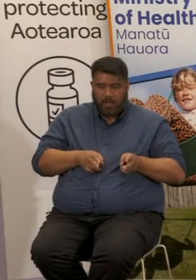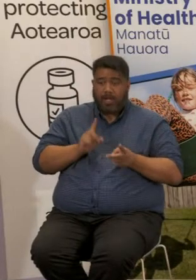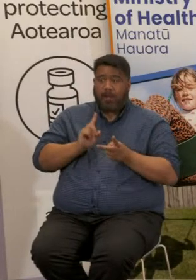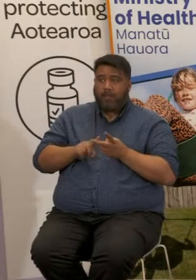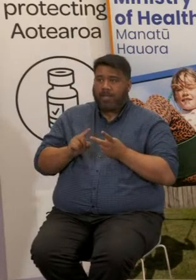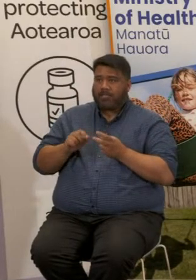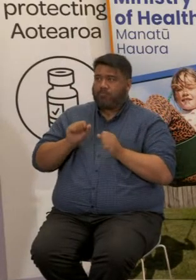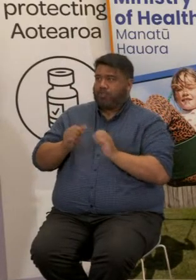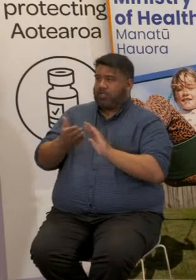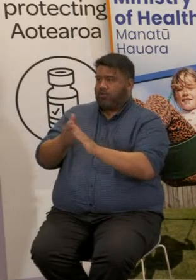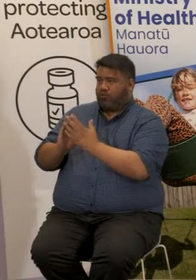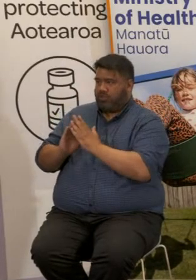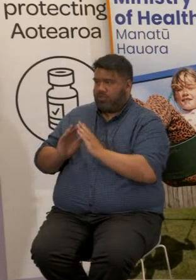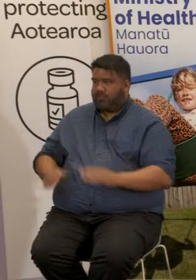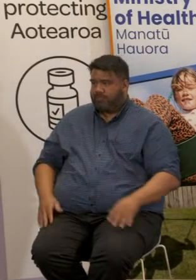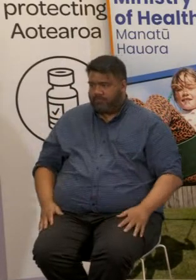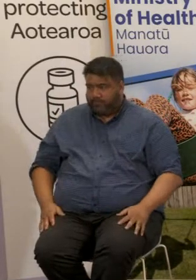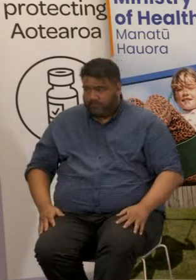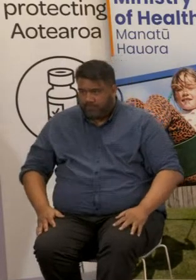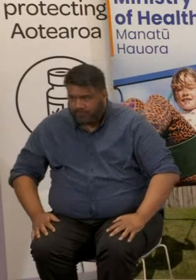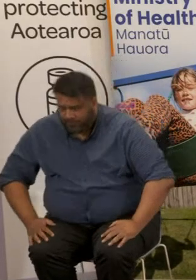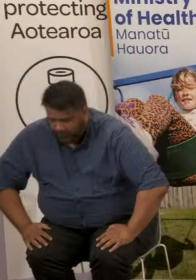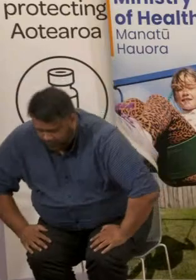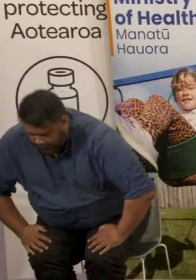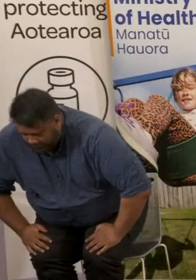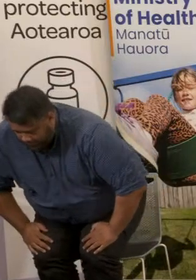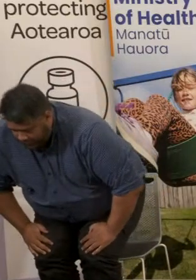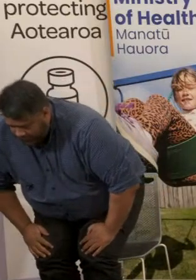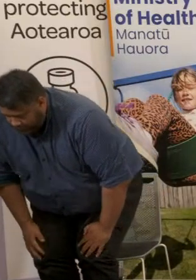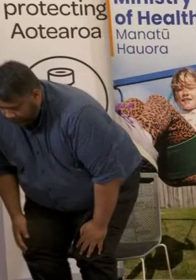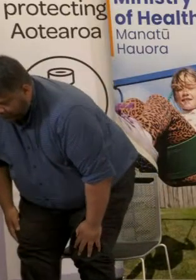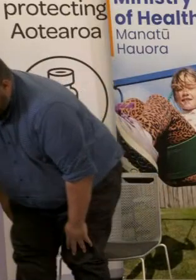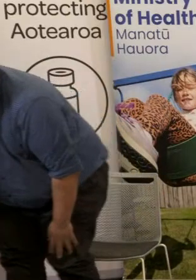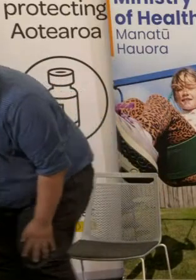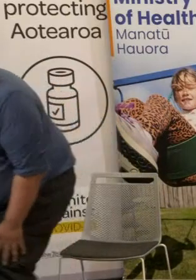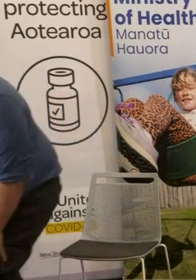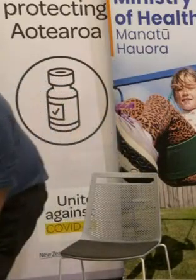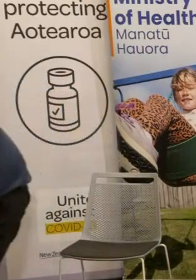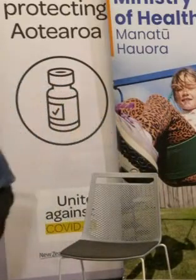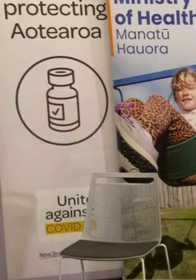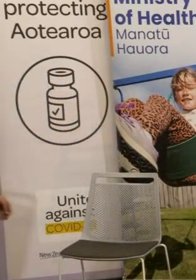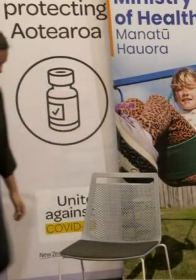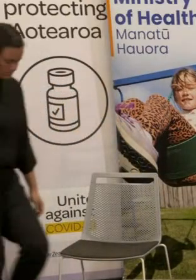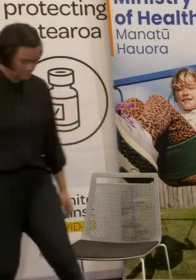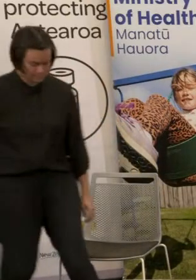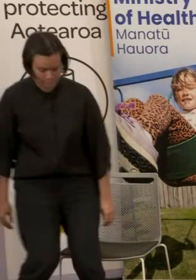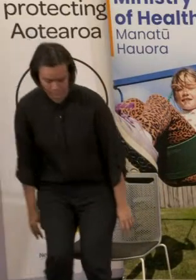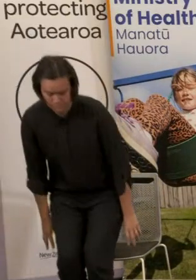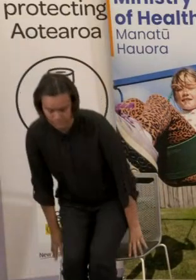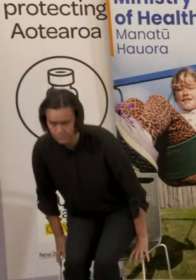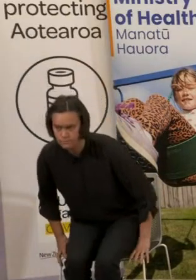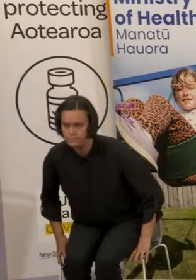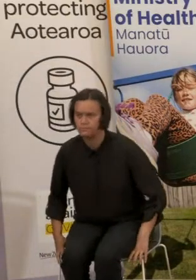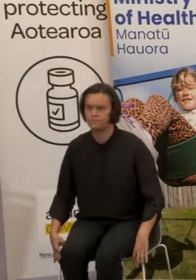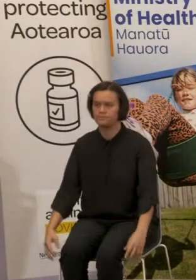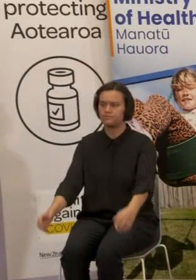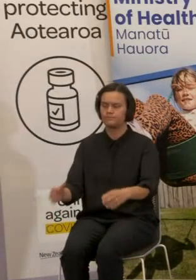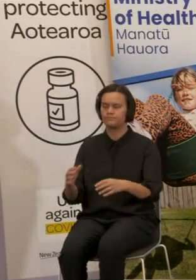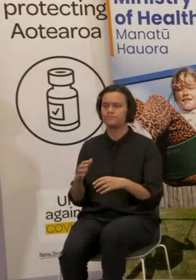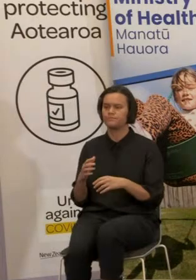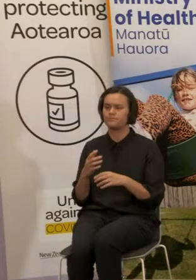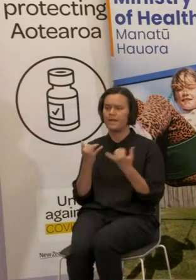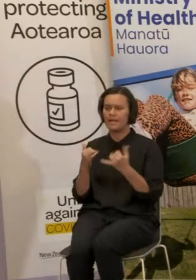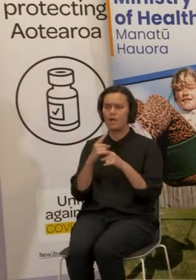dying. I just wanted to touch briefly on boosters. There's been a lot of conversation about boosters. The data is